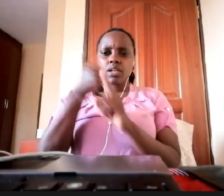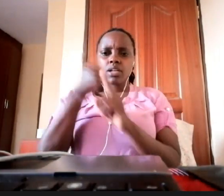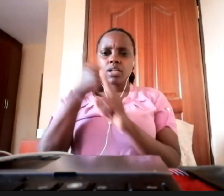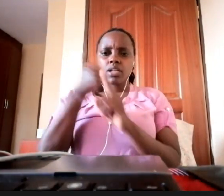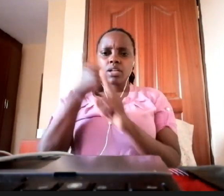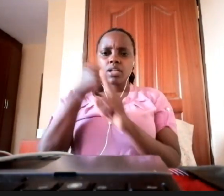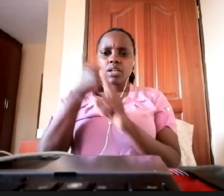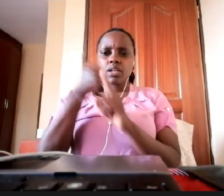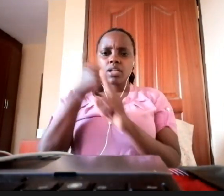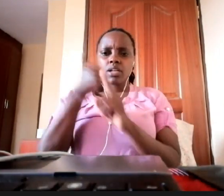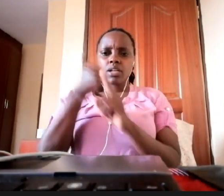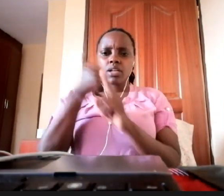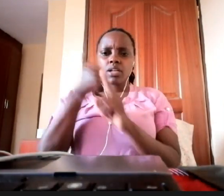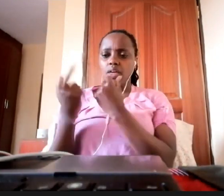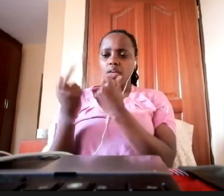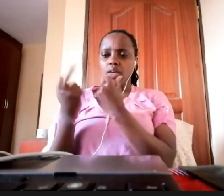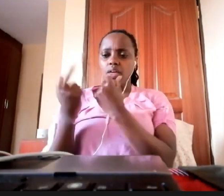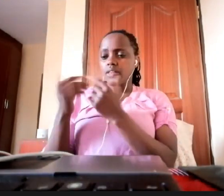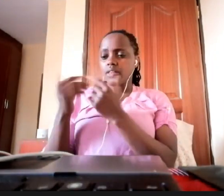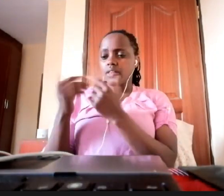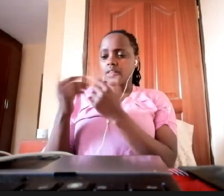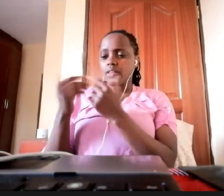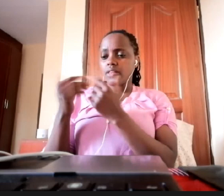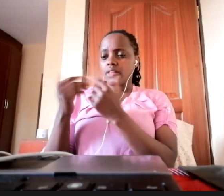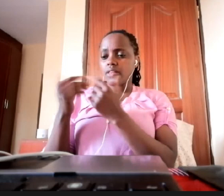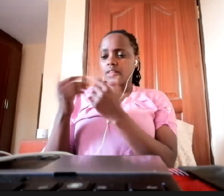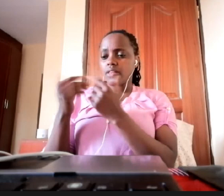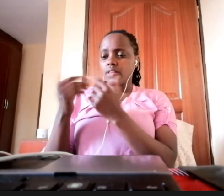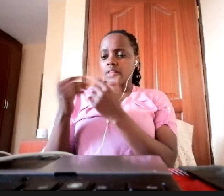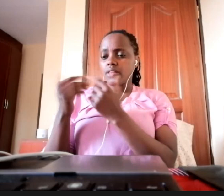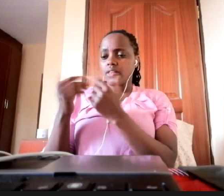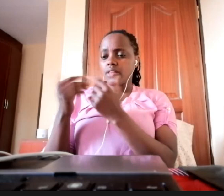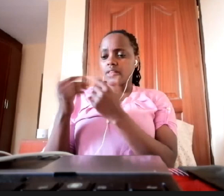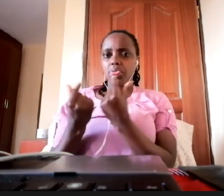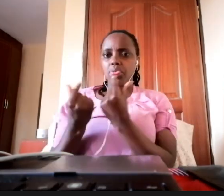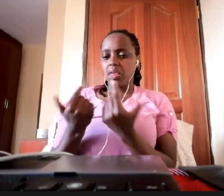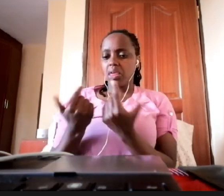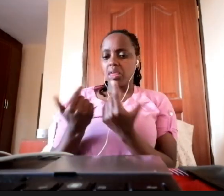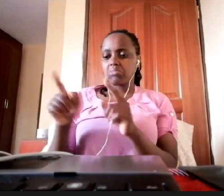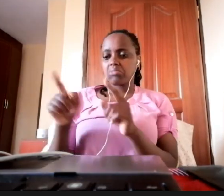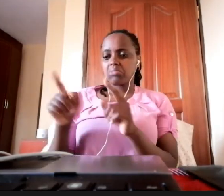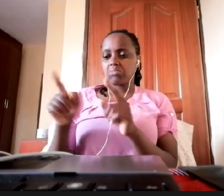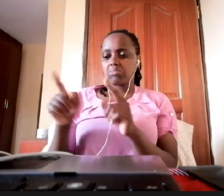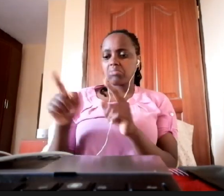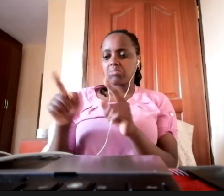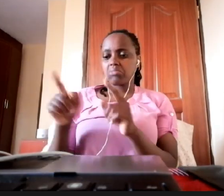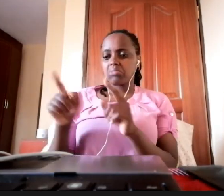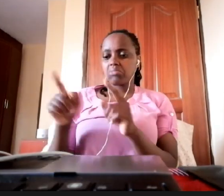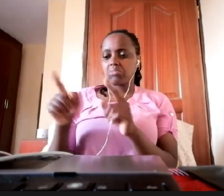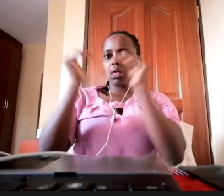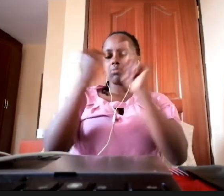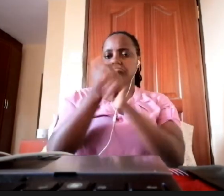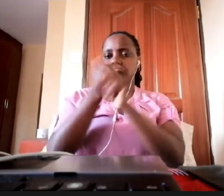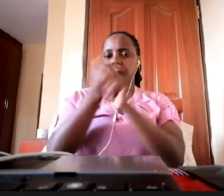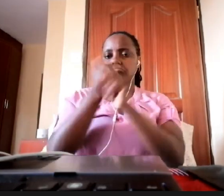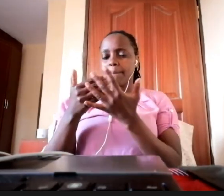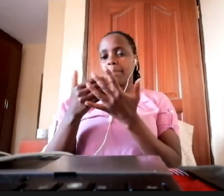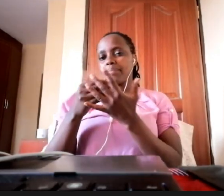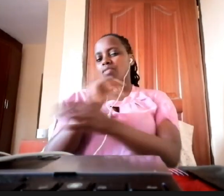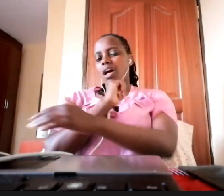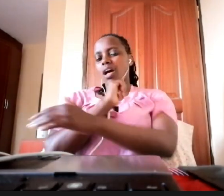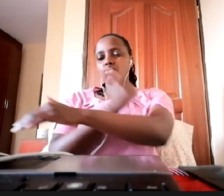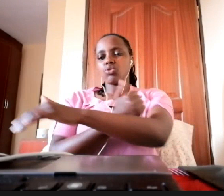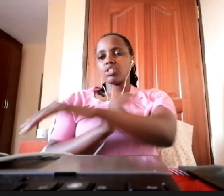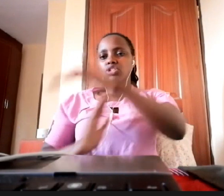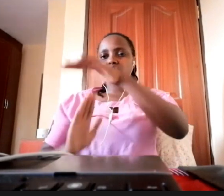task force. And now this advocacy task force was going at the highest level. It was engaging authorities at the highest